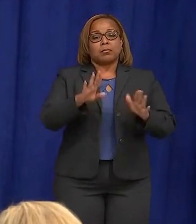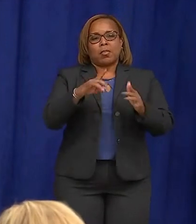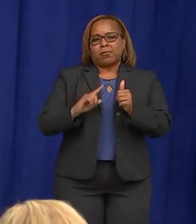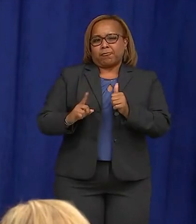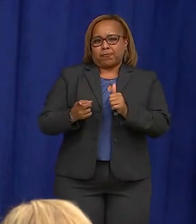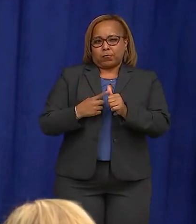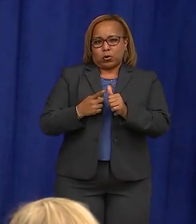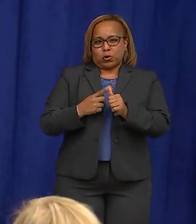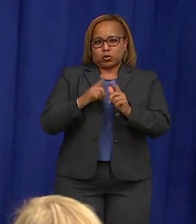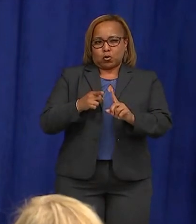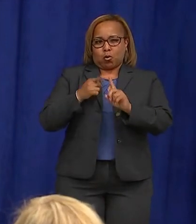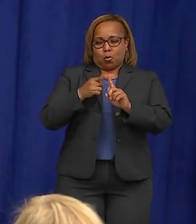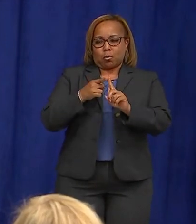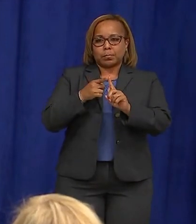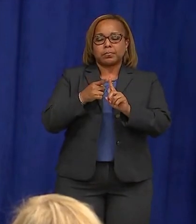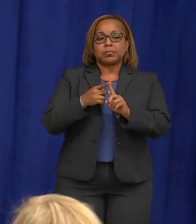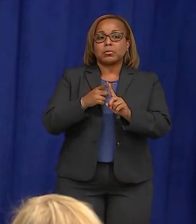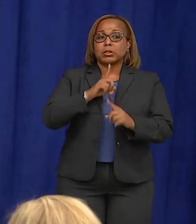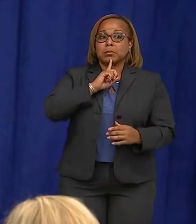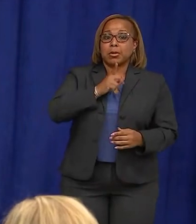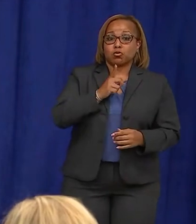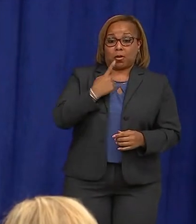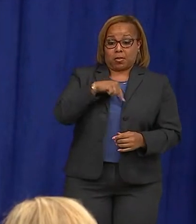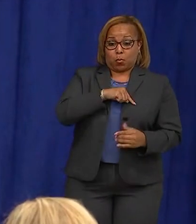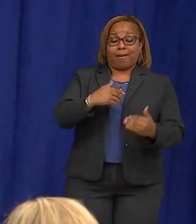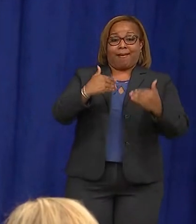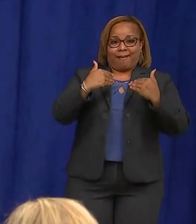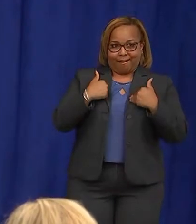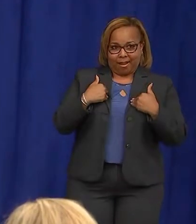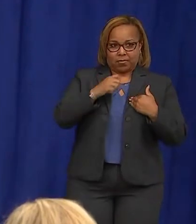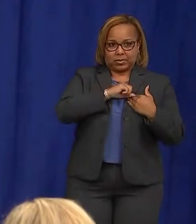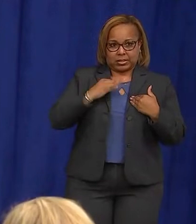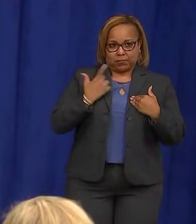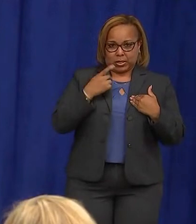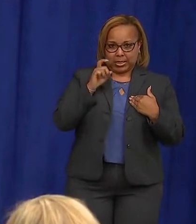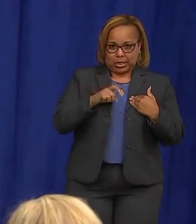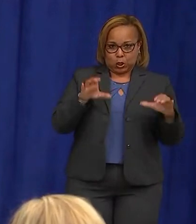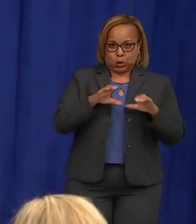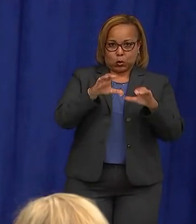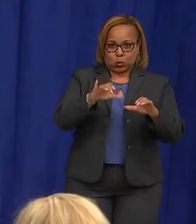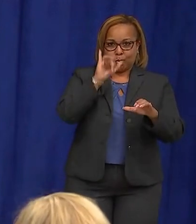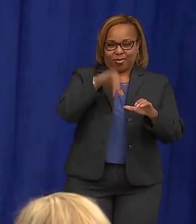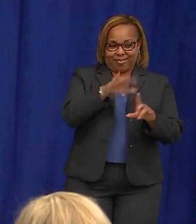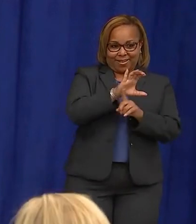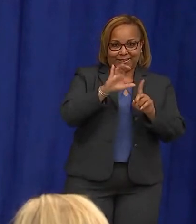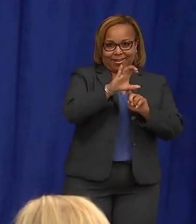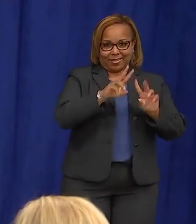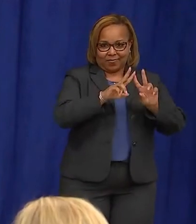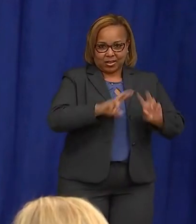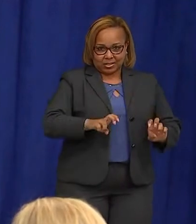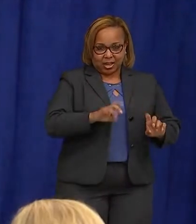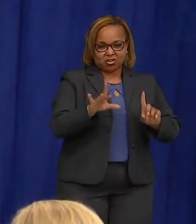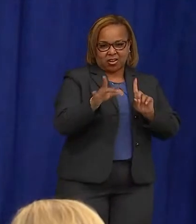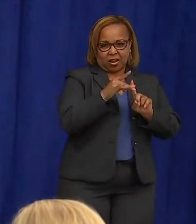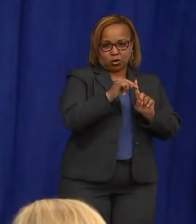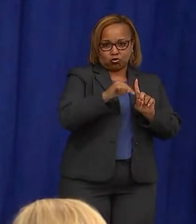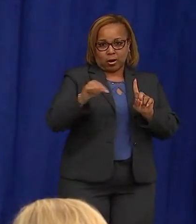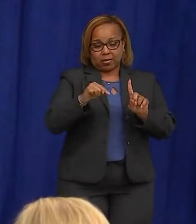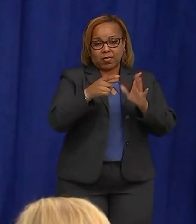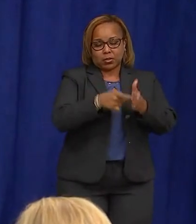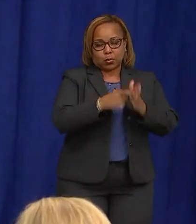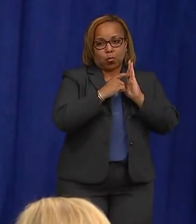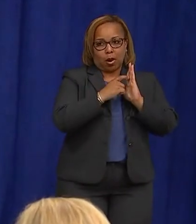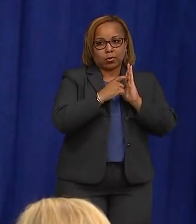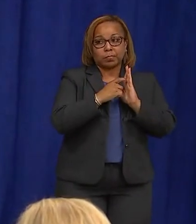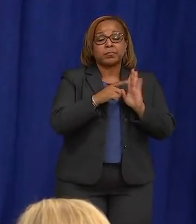our first and foremost goal, of course, is to make sure that we have the staff that we need to do the case investigation and contact tracing that has been